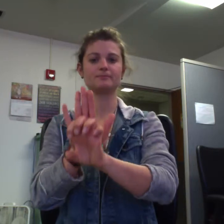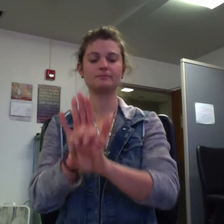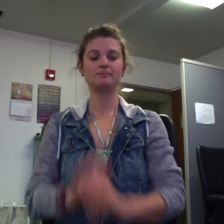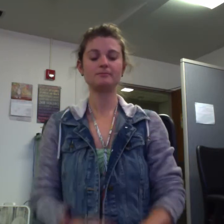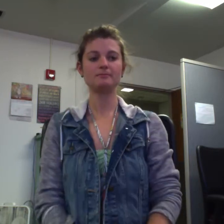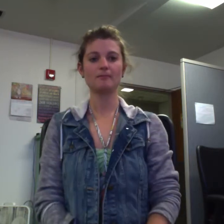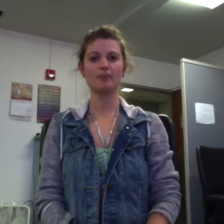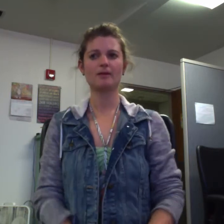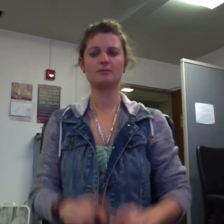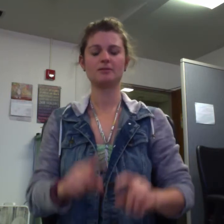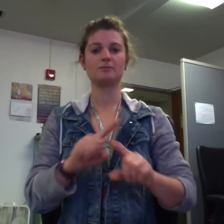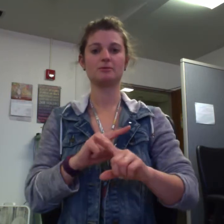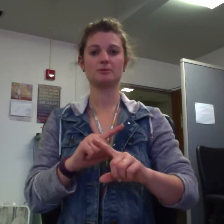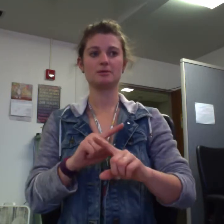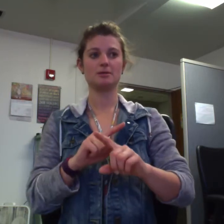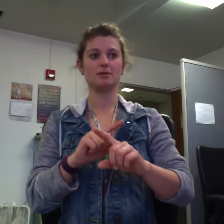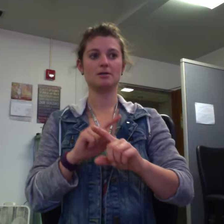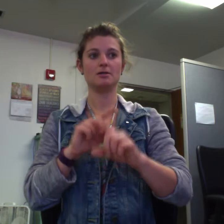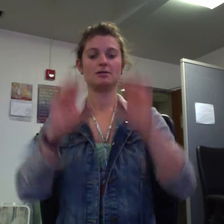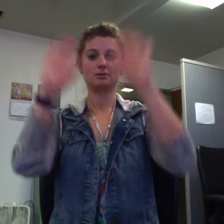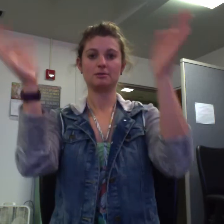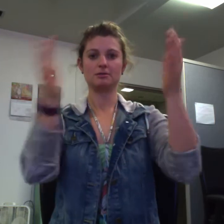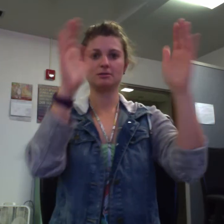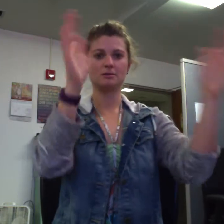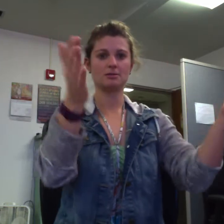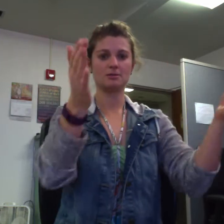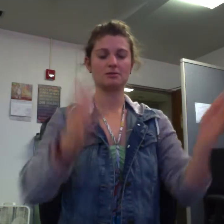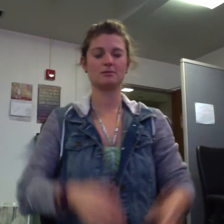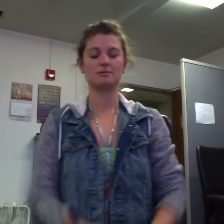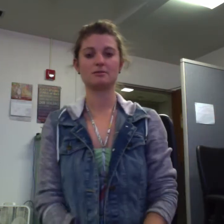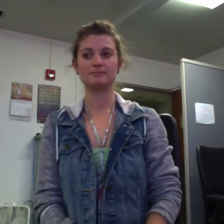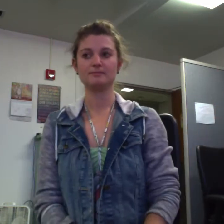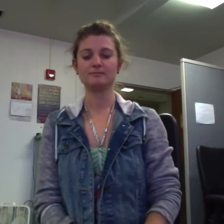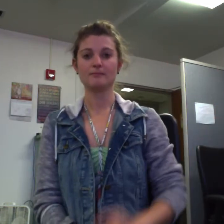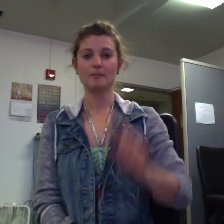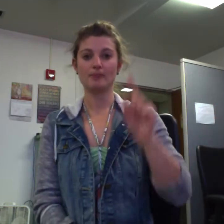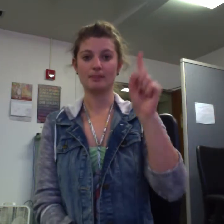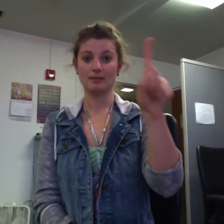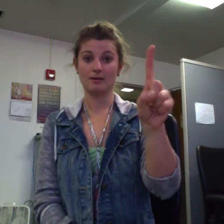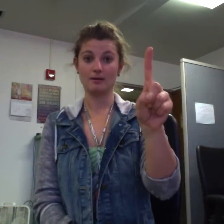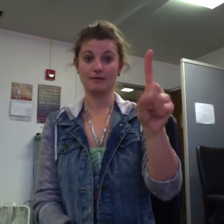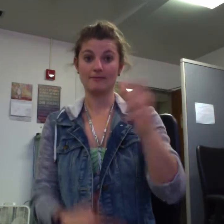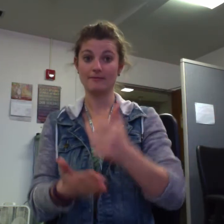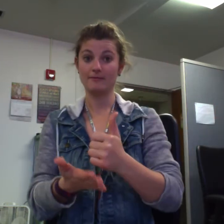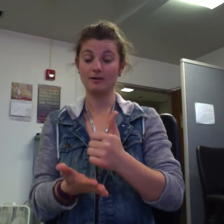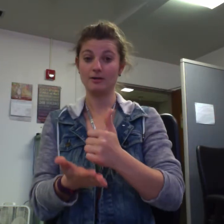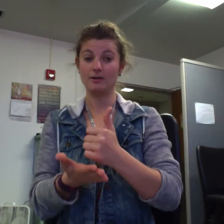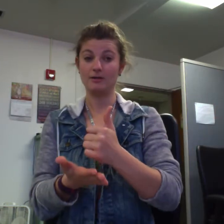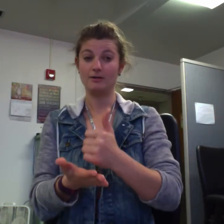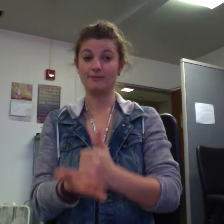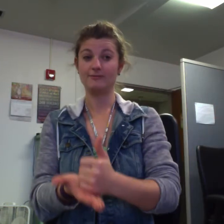meaningful way. So our first clue is going to be looking at our adjectives